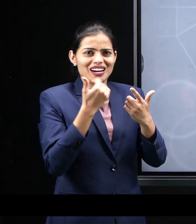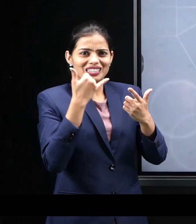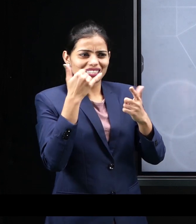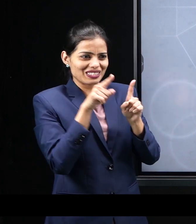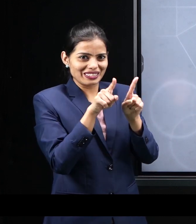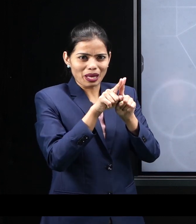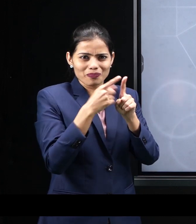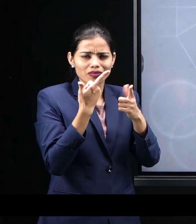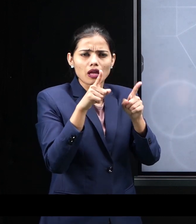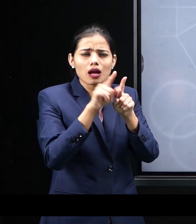symmetric,